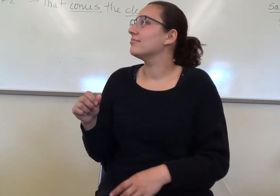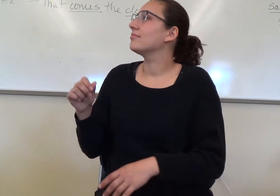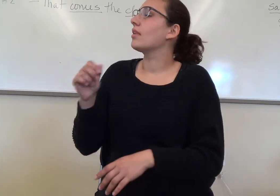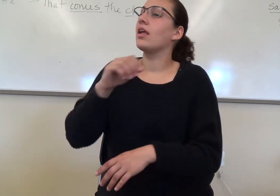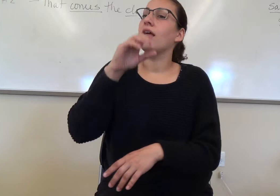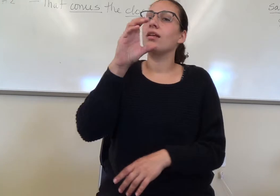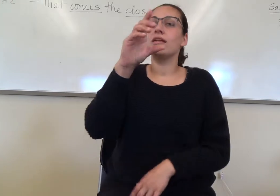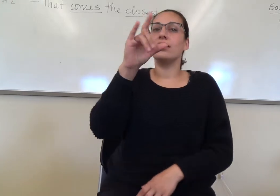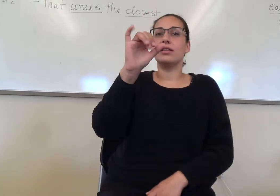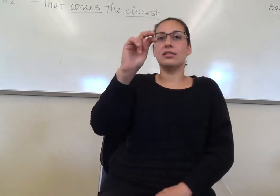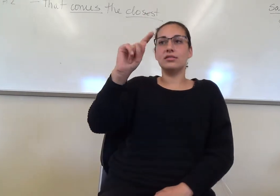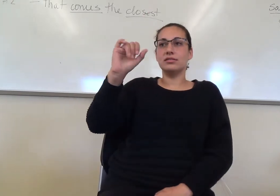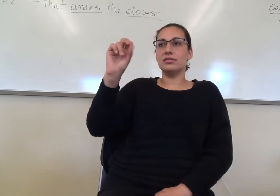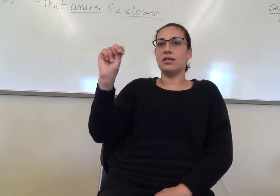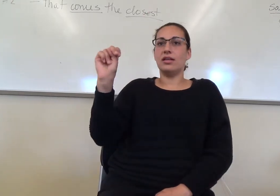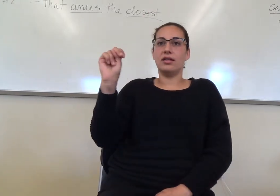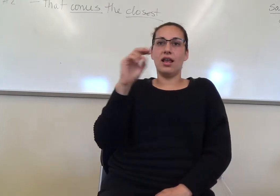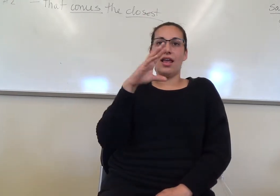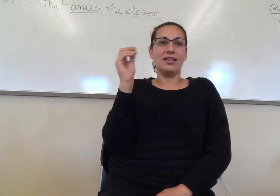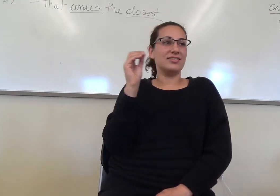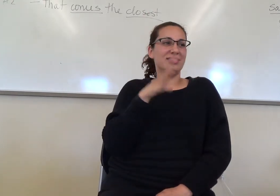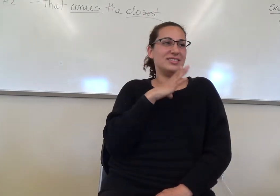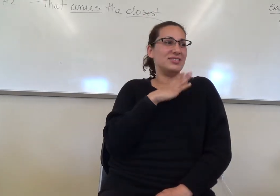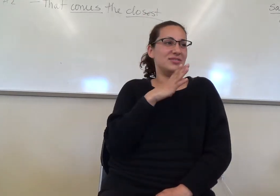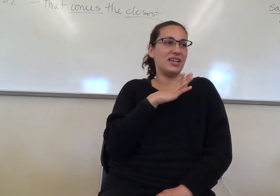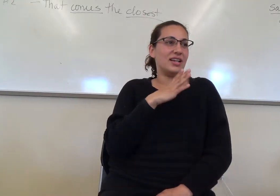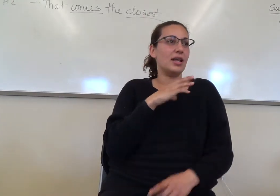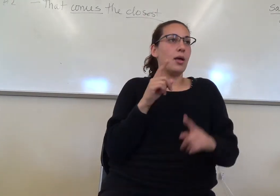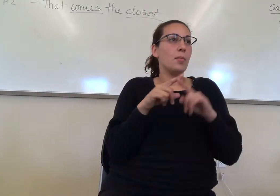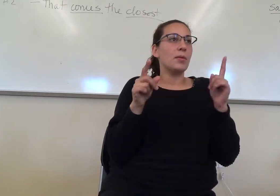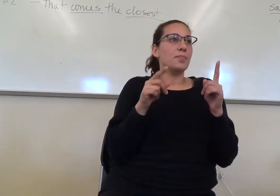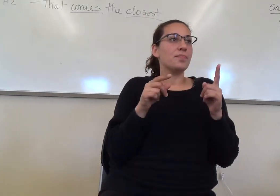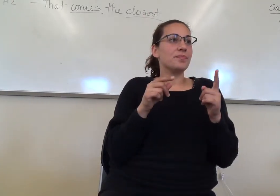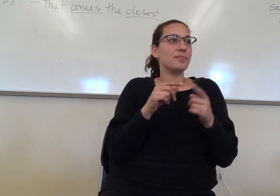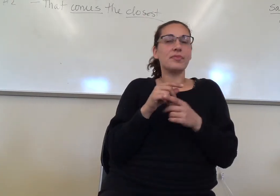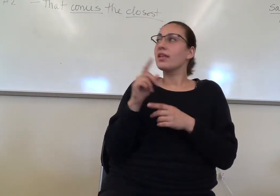Okay, and then sure enough, what about this? This helps us.